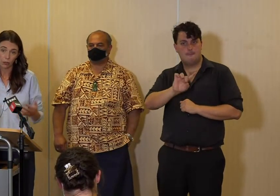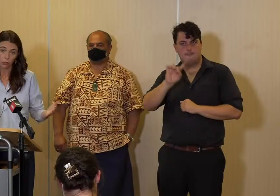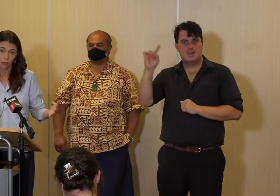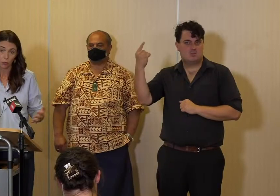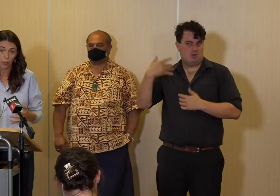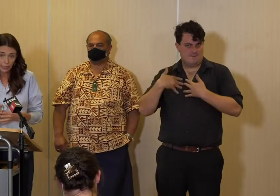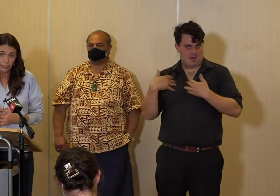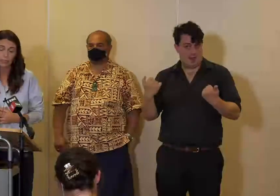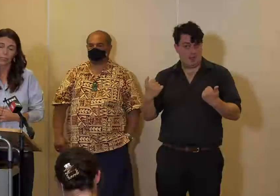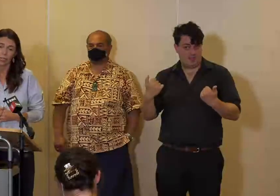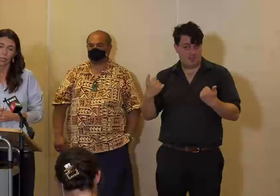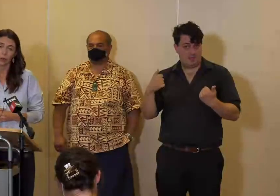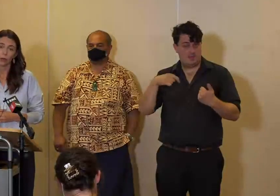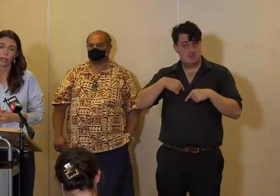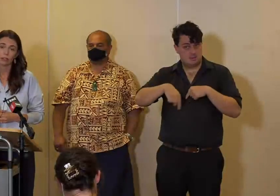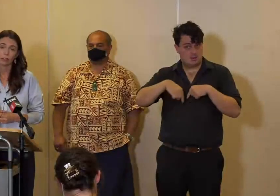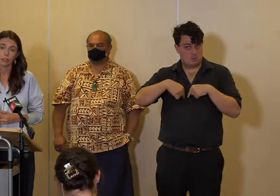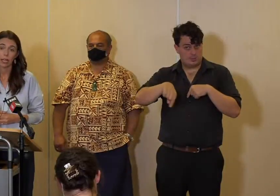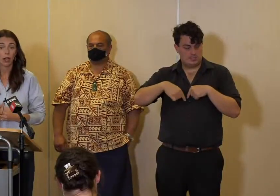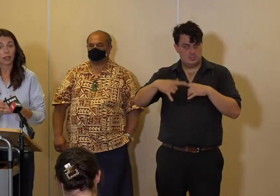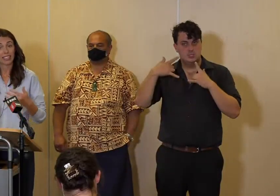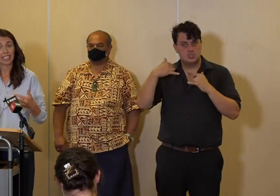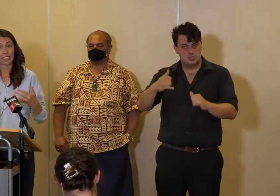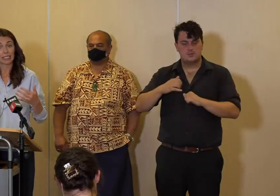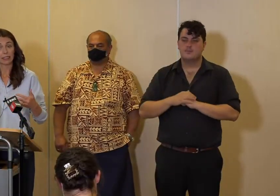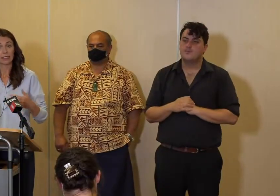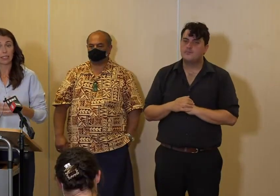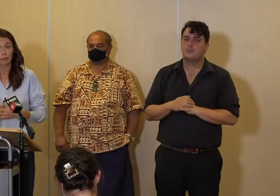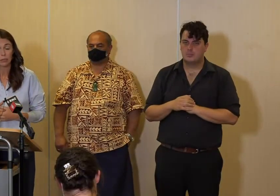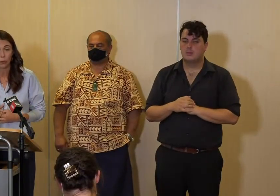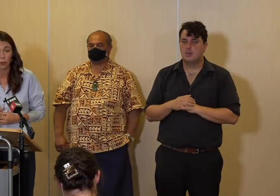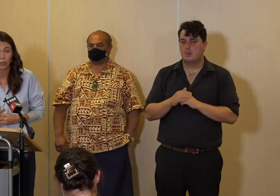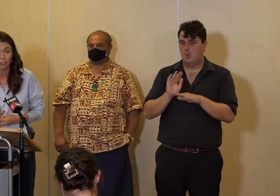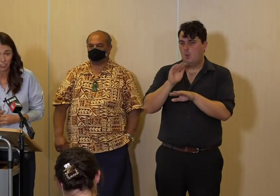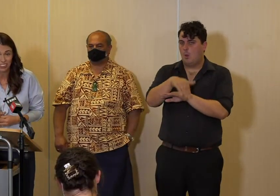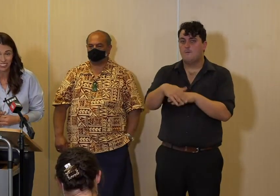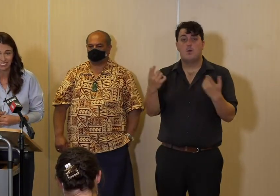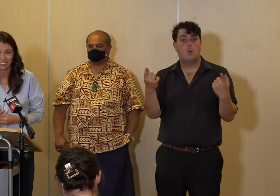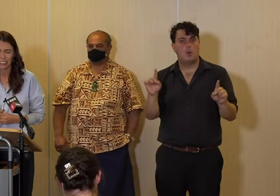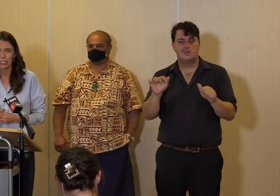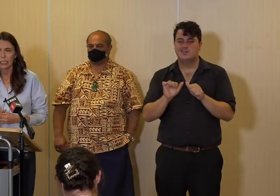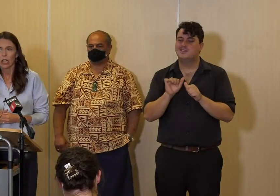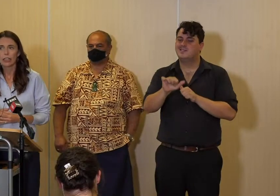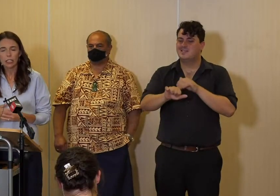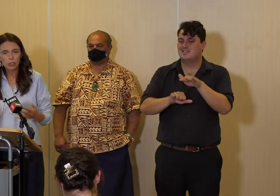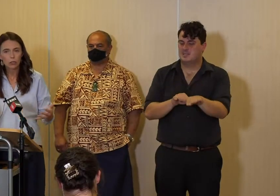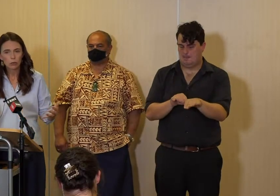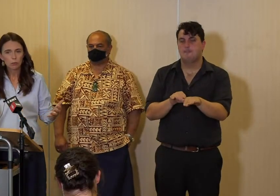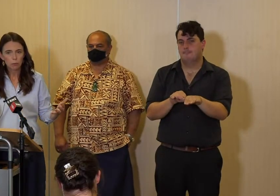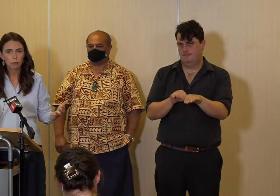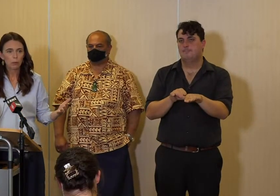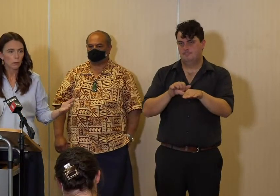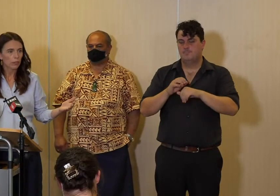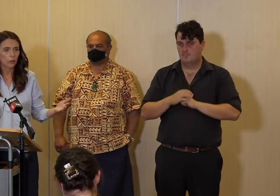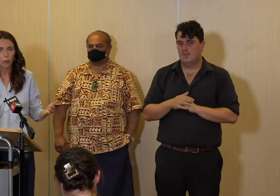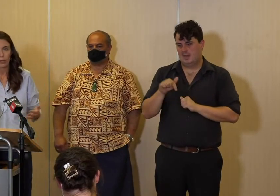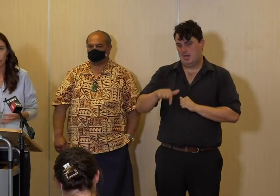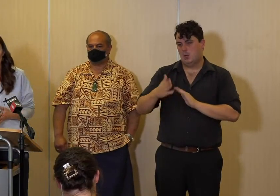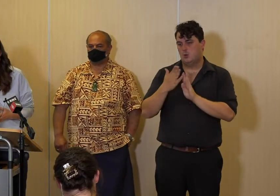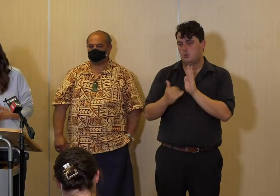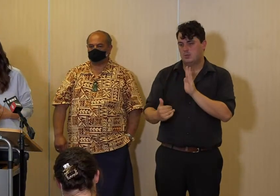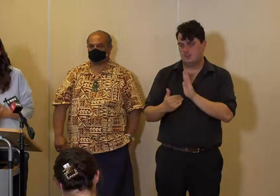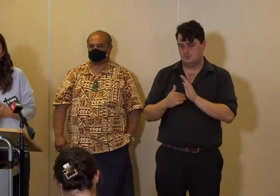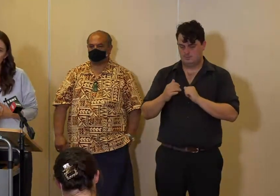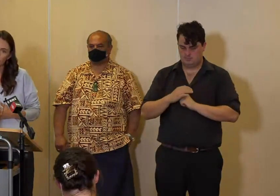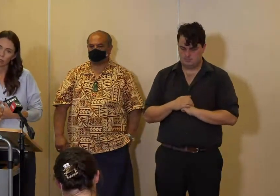of Health this week around the next steps for New Zealand. I think probably what everyone